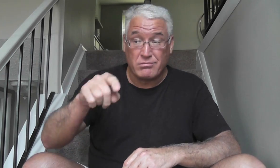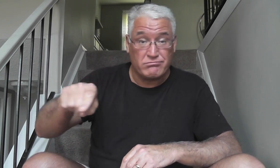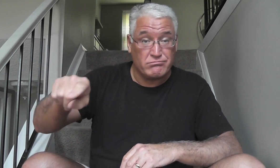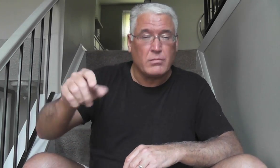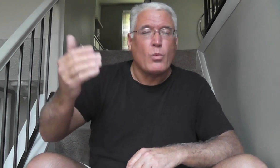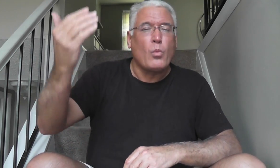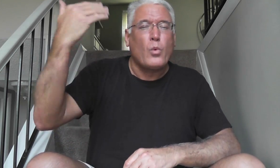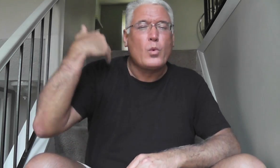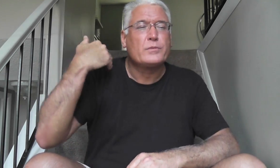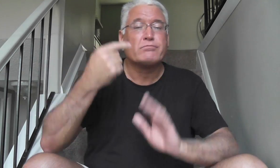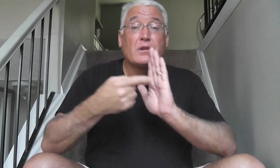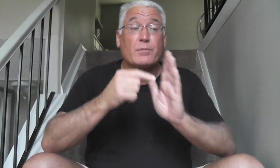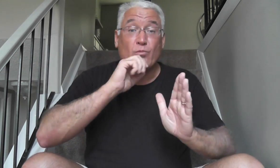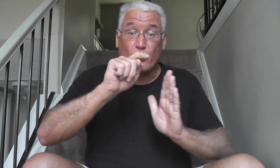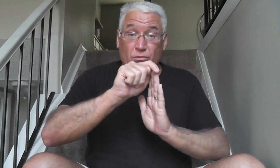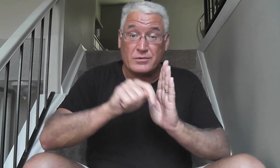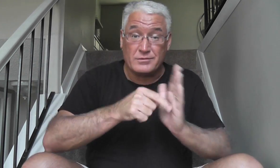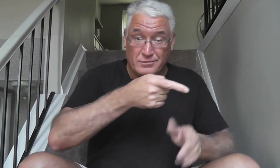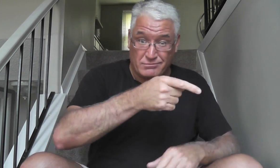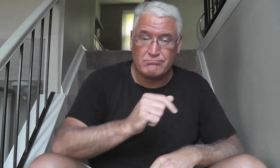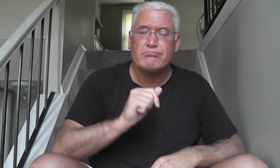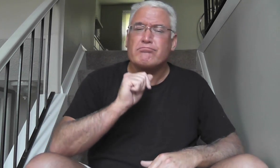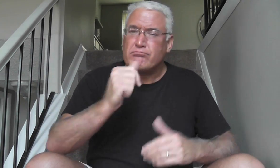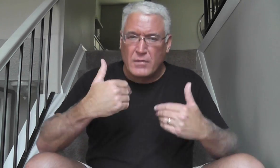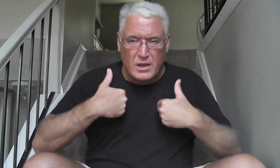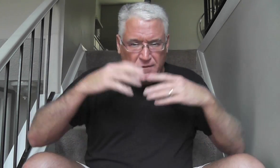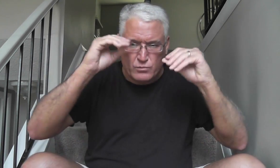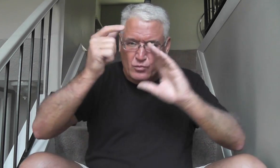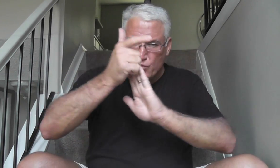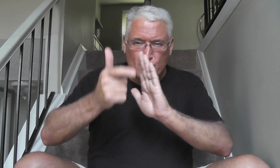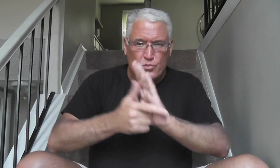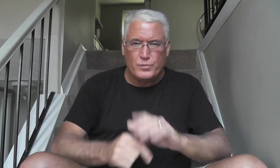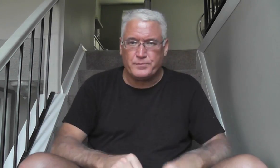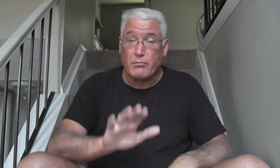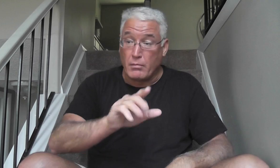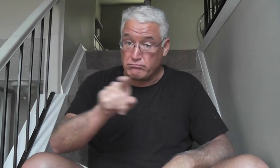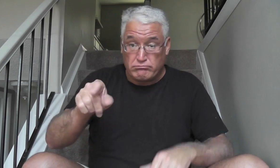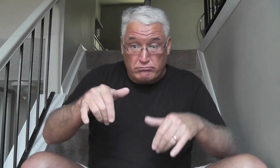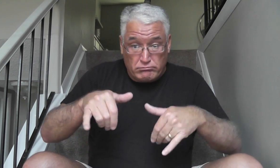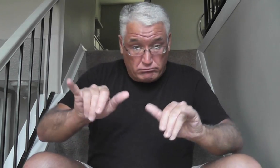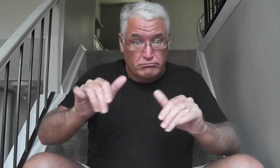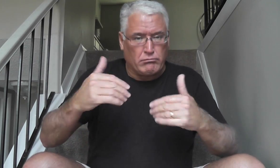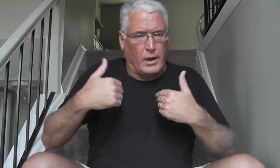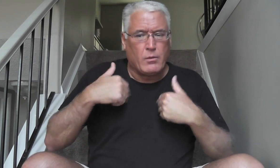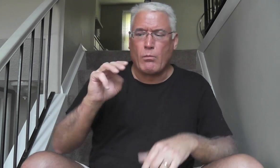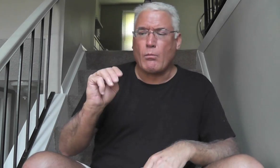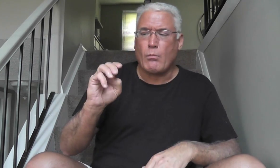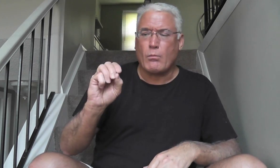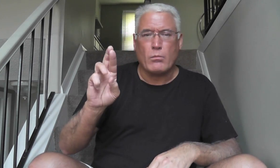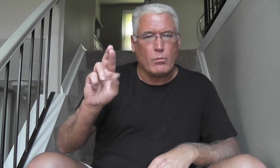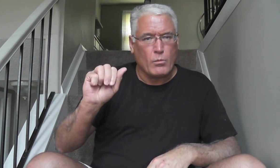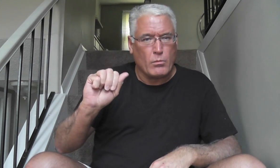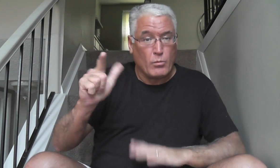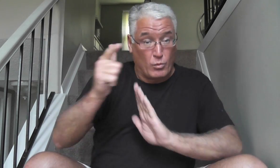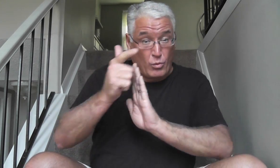the Gentiles of a long time ago, during Old Testament times, they did not have the Mosaic Law, but they did have the